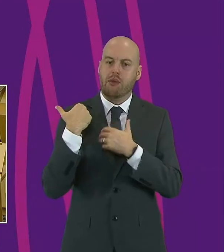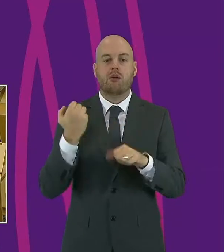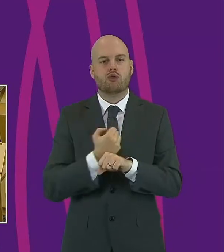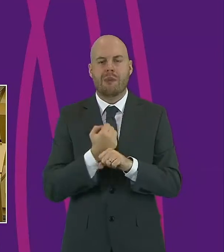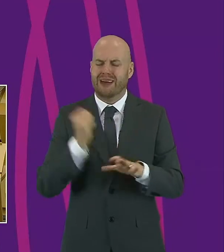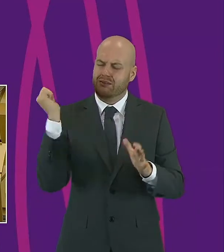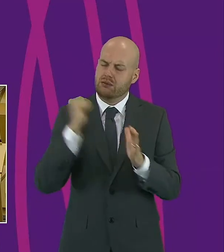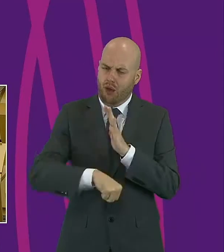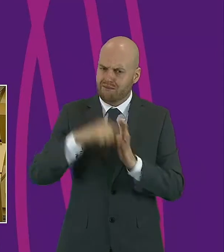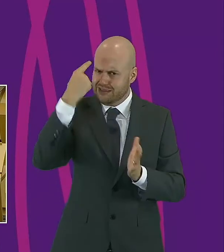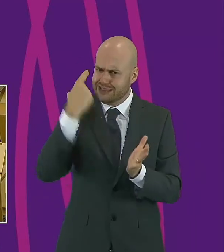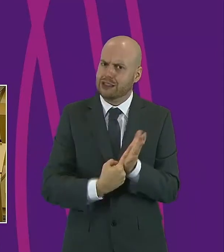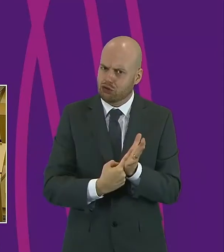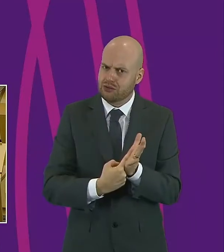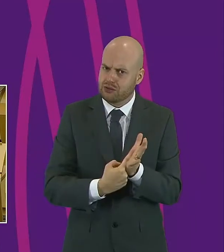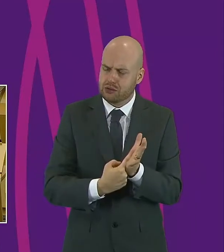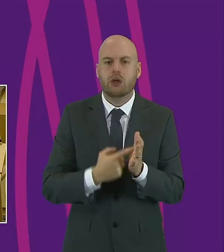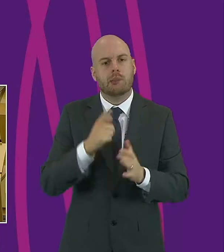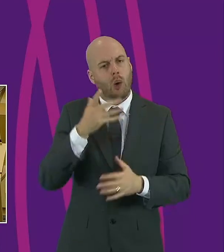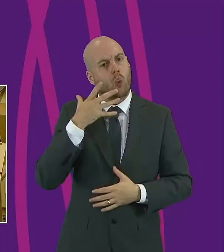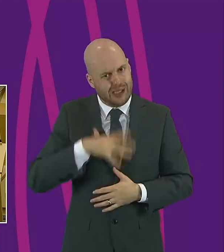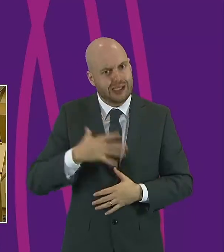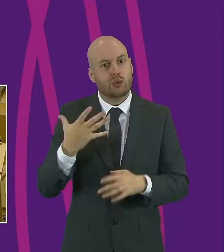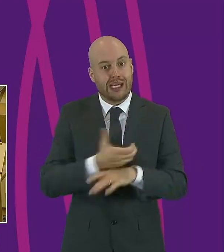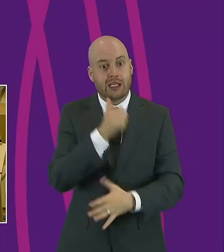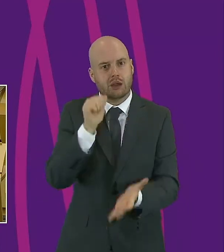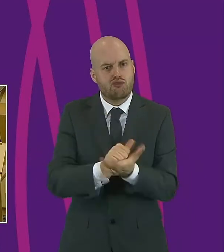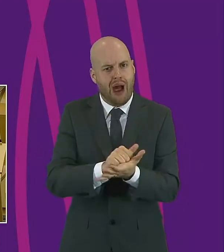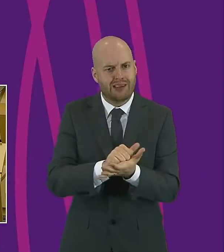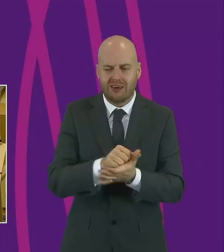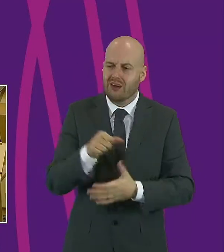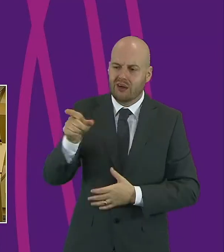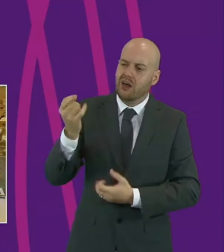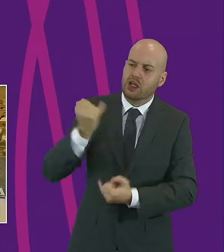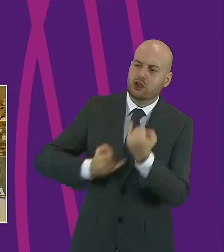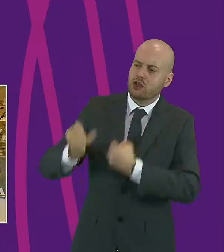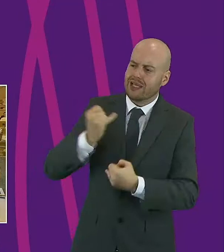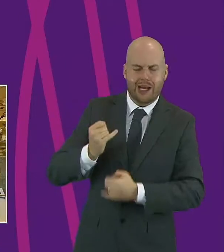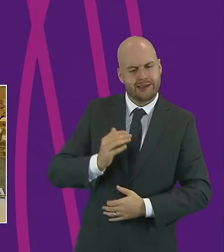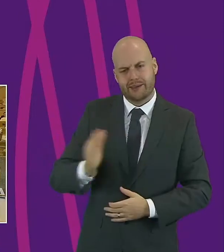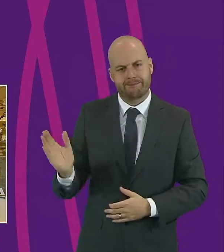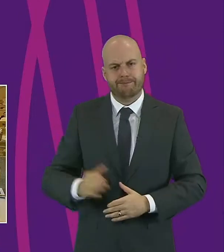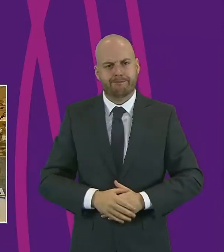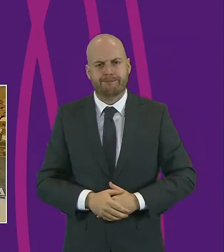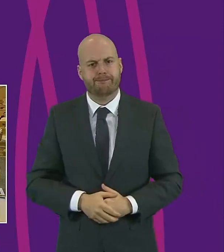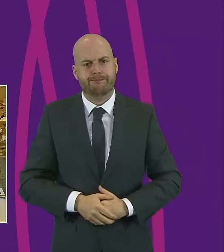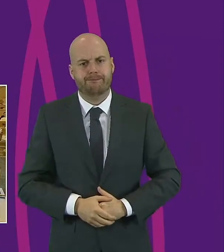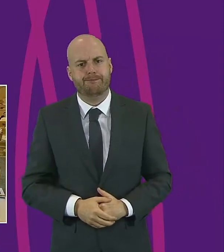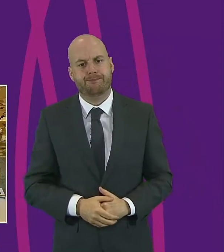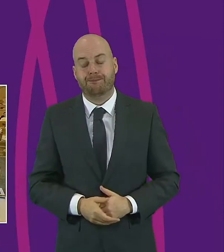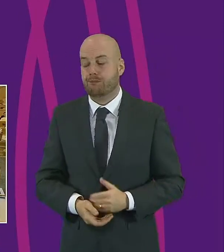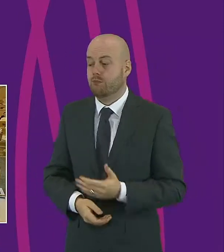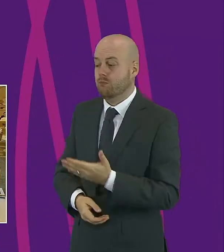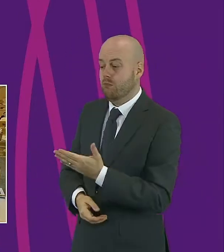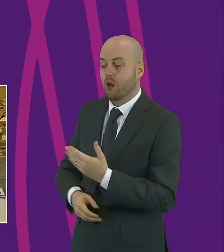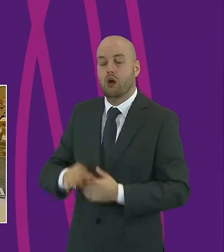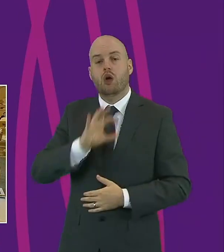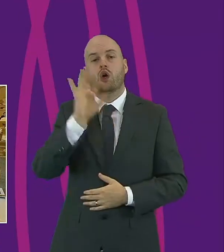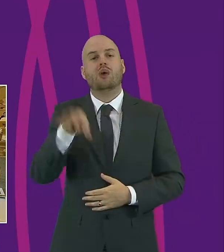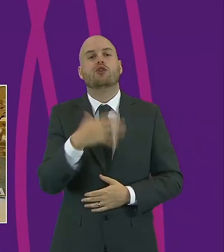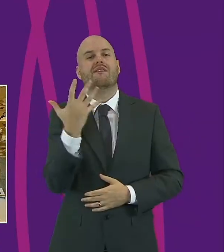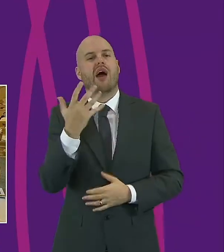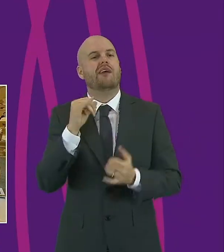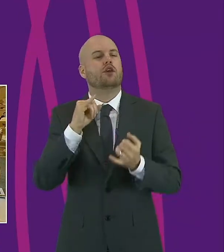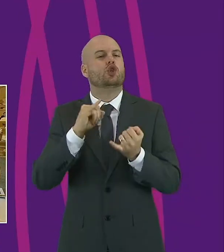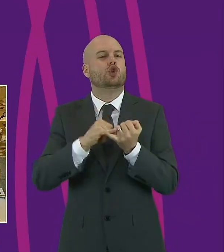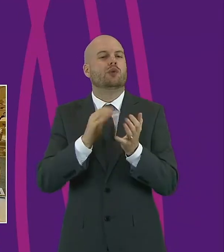while others can simply criticise from elsewhere. Question number 5, Stuart McMillan. Thanks, Presiding Officer.